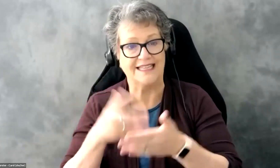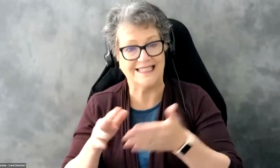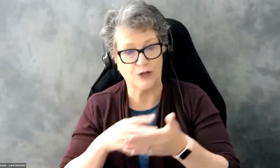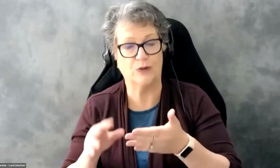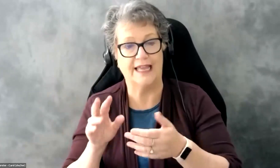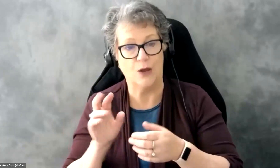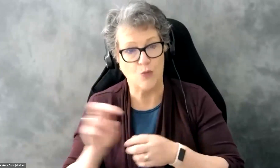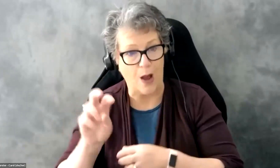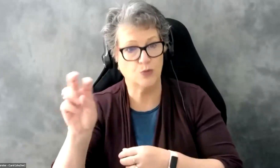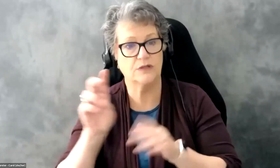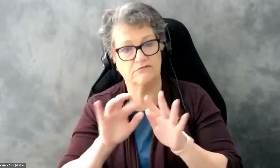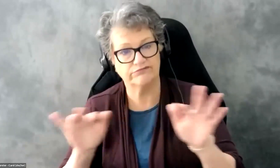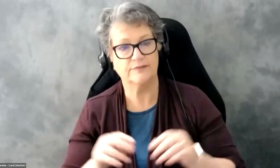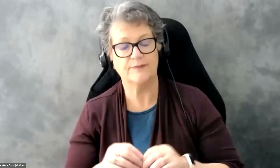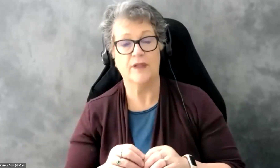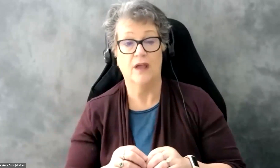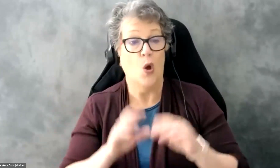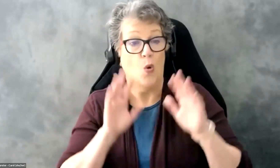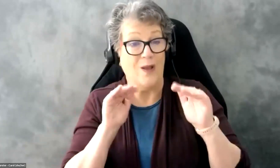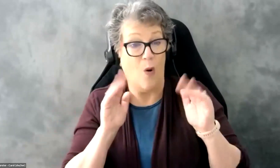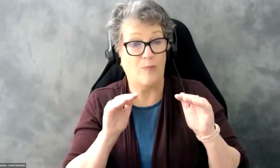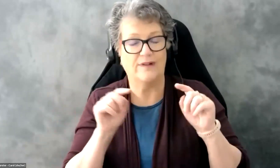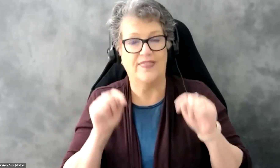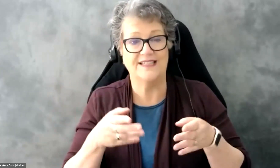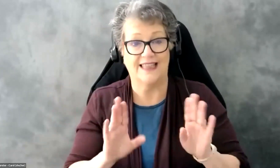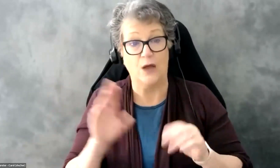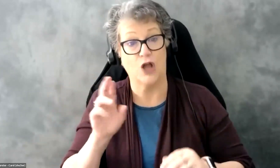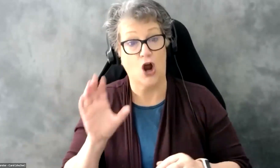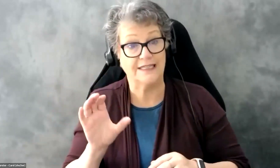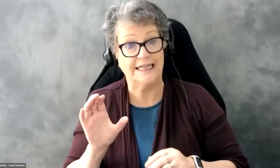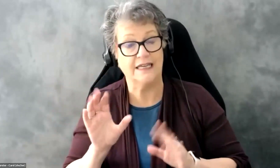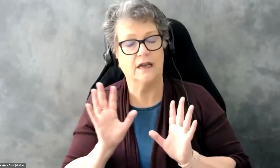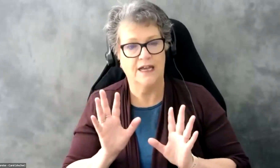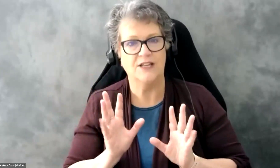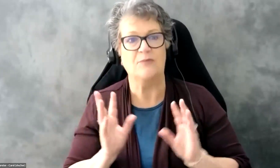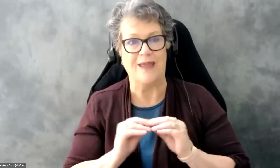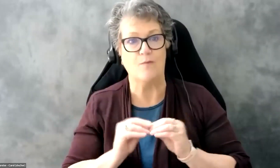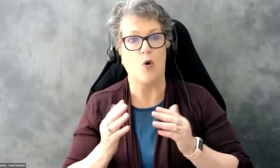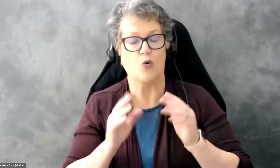routing. And again, we hope this allows the regional center to be that